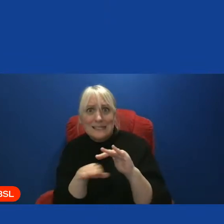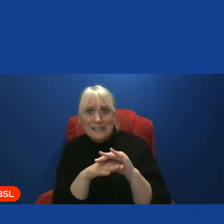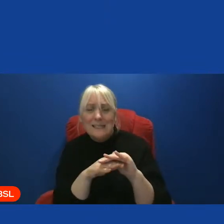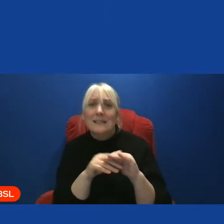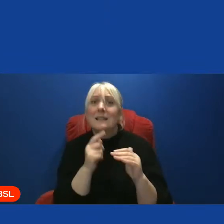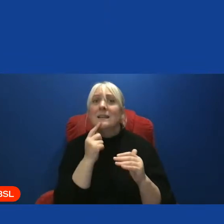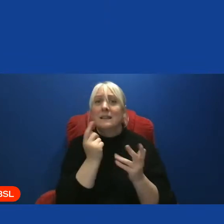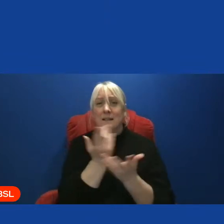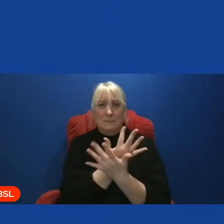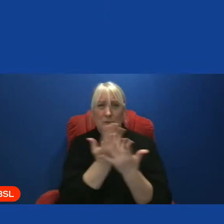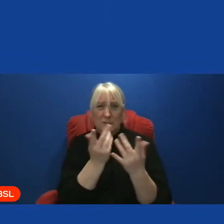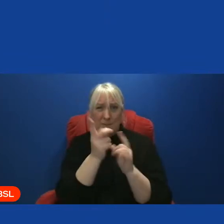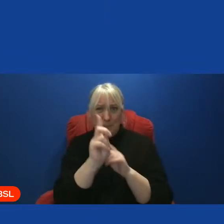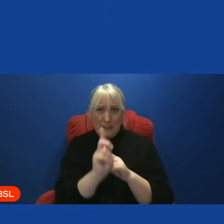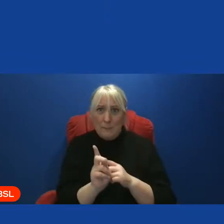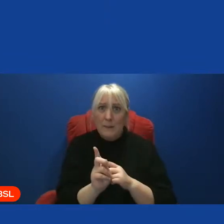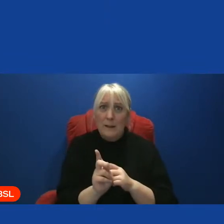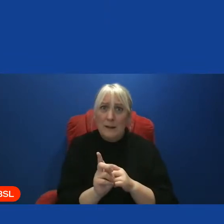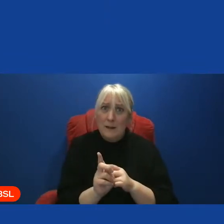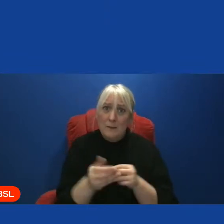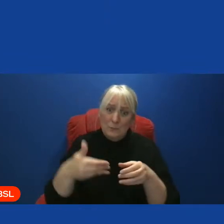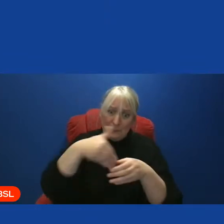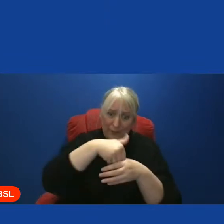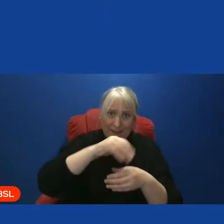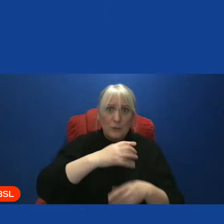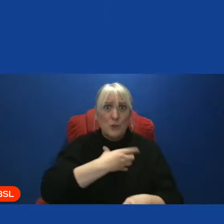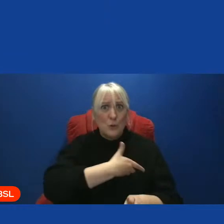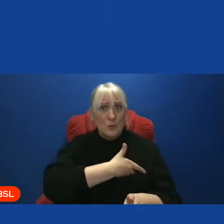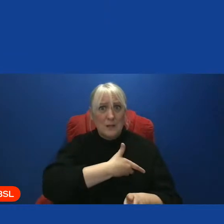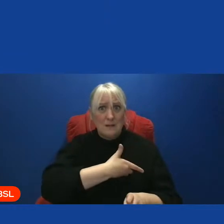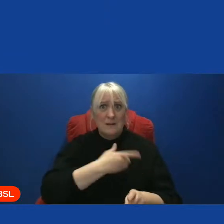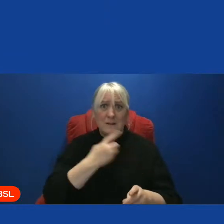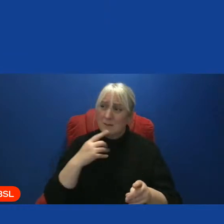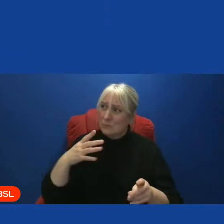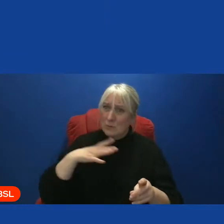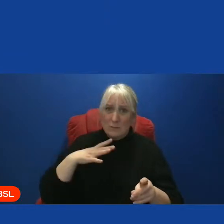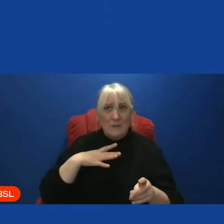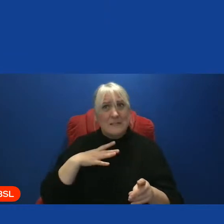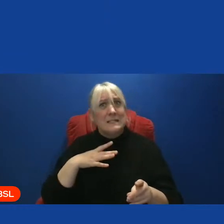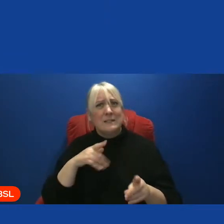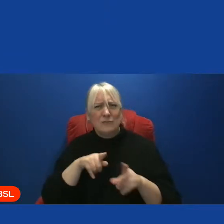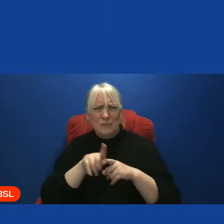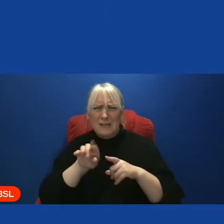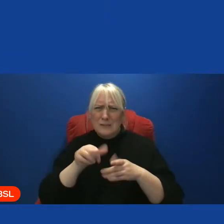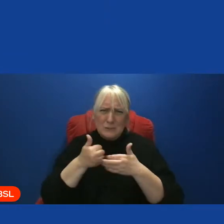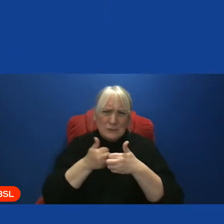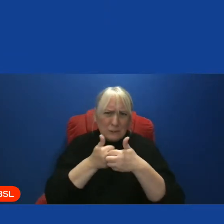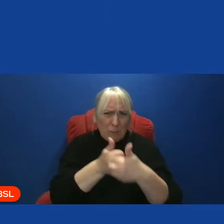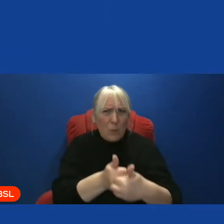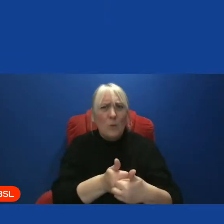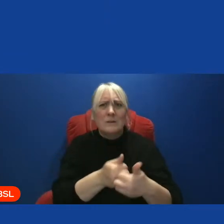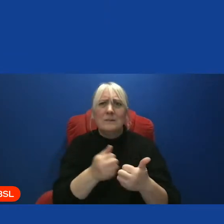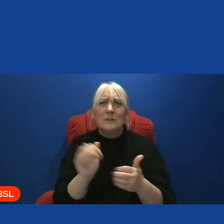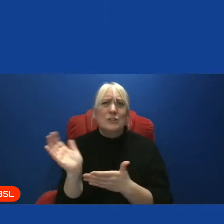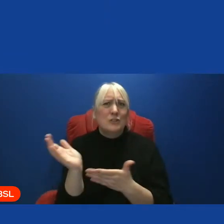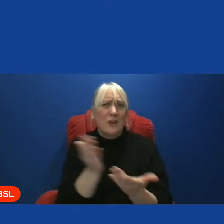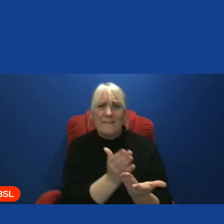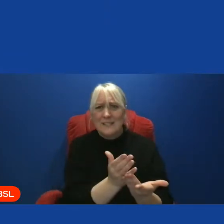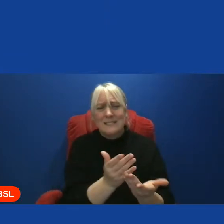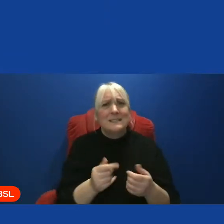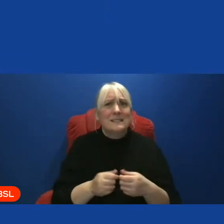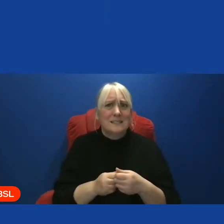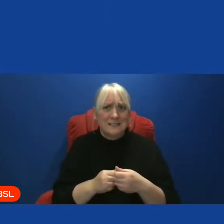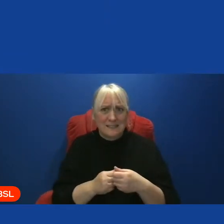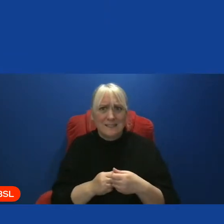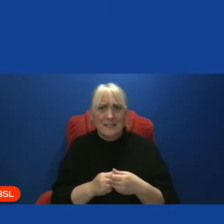many people in your union, Martin, that are already going above and beyond to facilitate a service that isn't fit for purpose, that is hanging